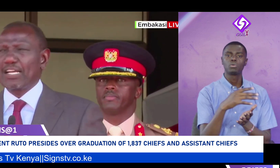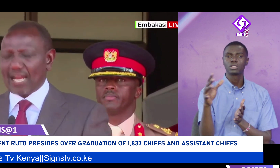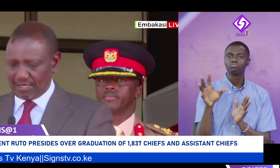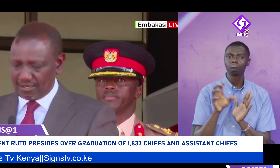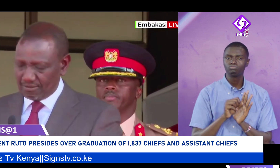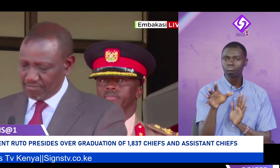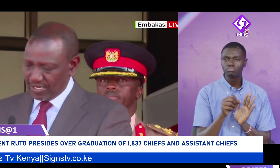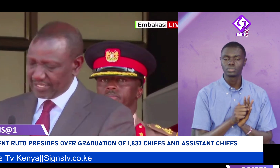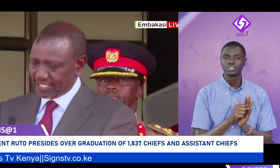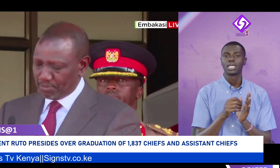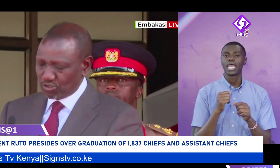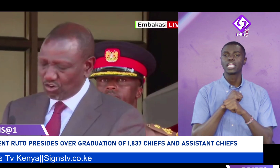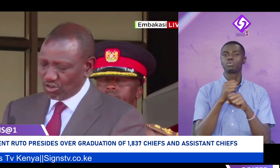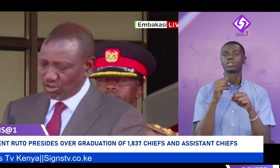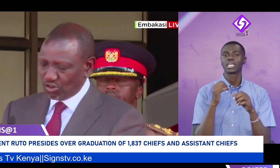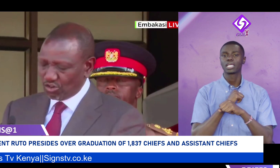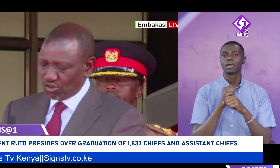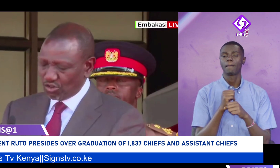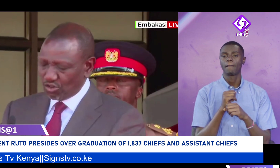land, and support.